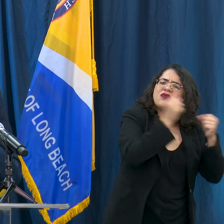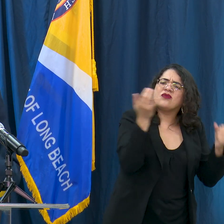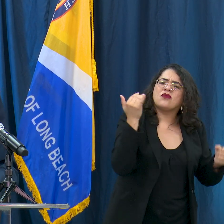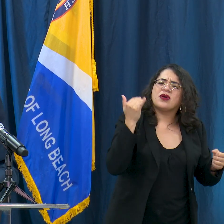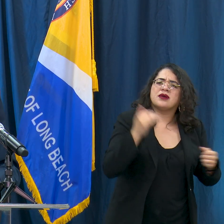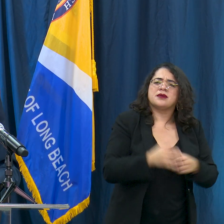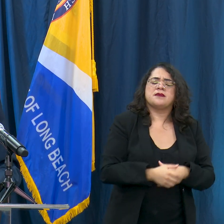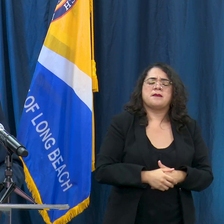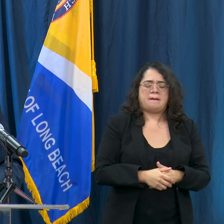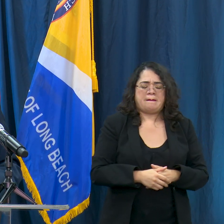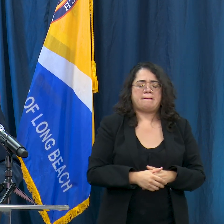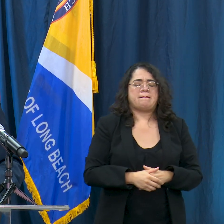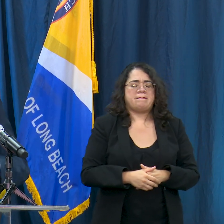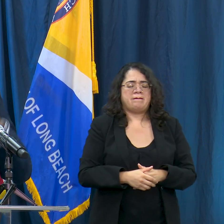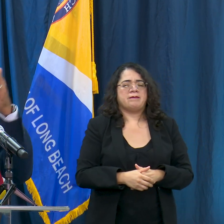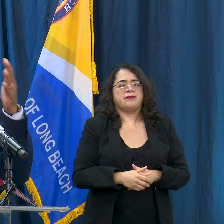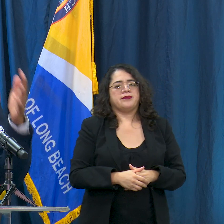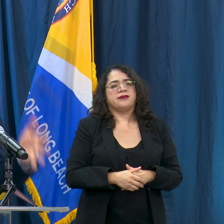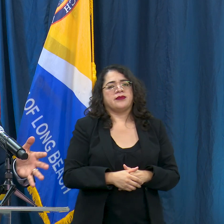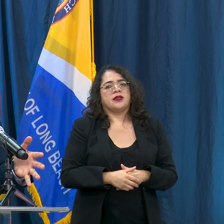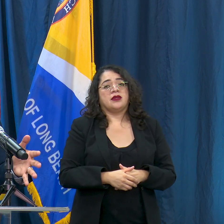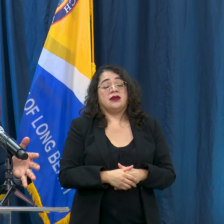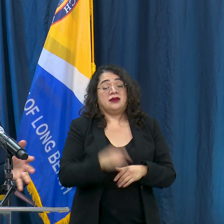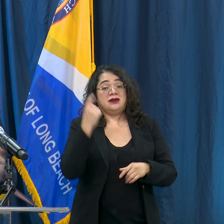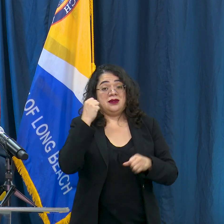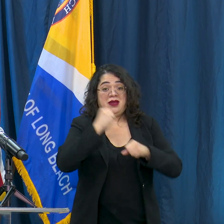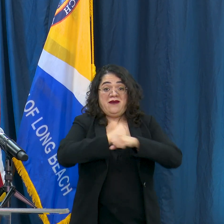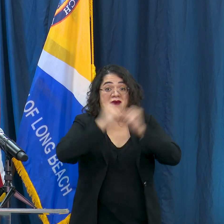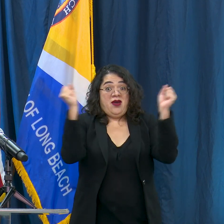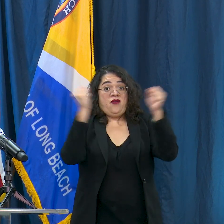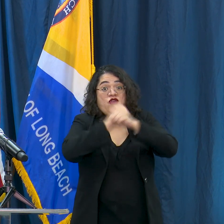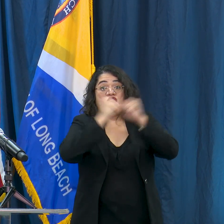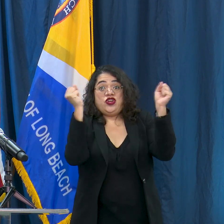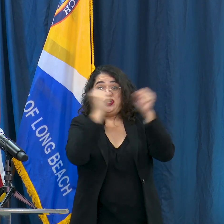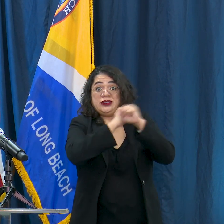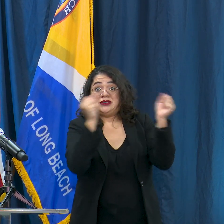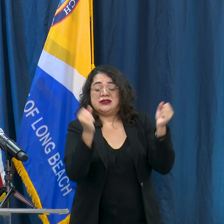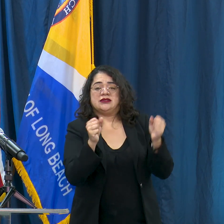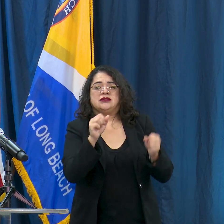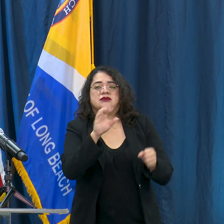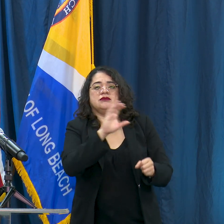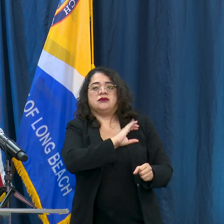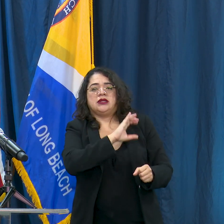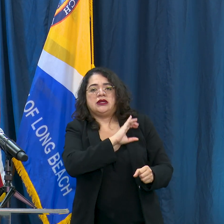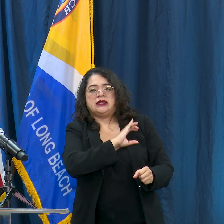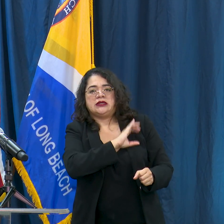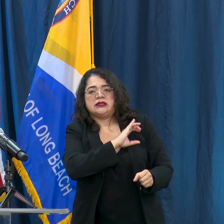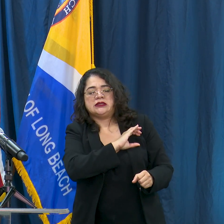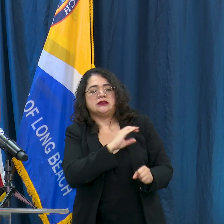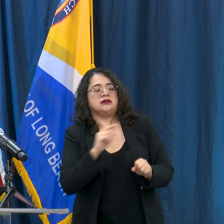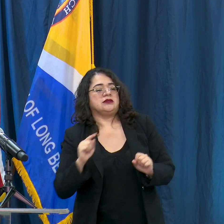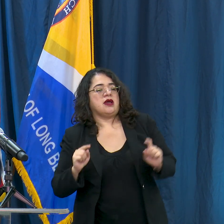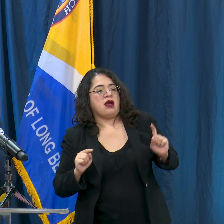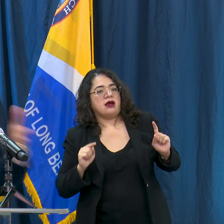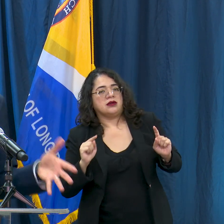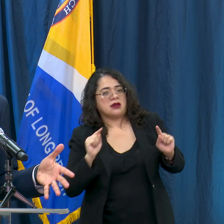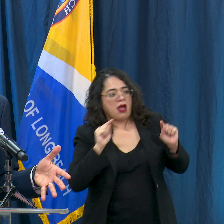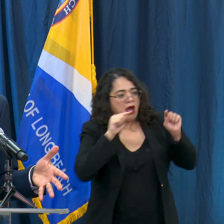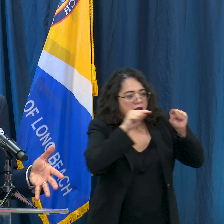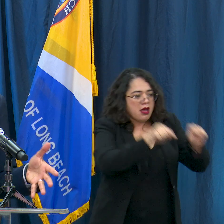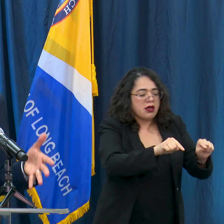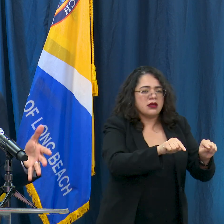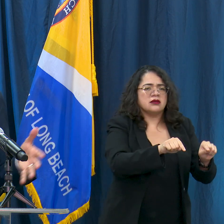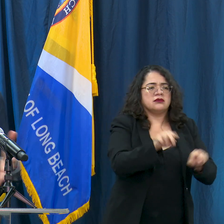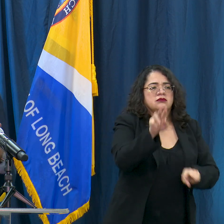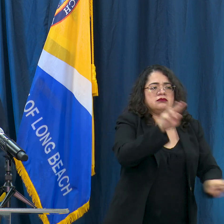not easy to have fireworks go off, have a police officer or someone come to